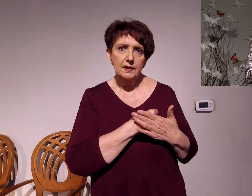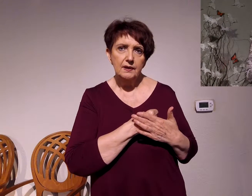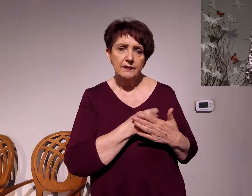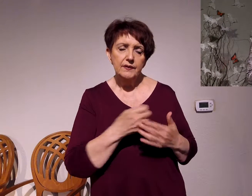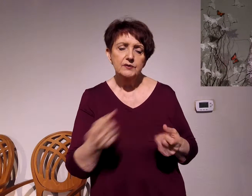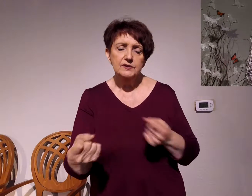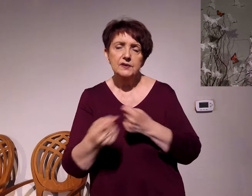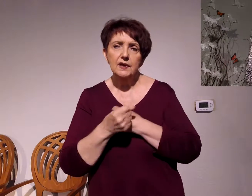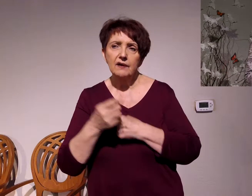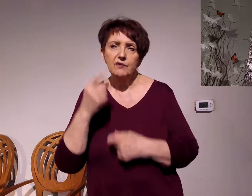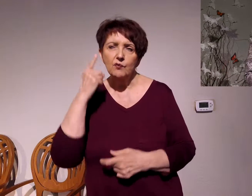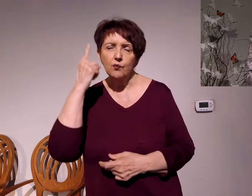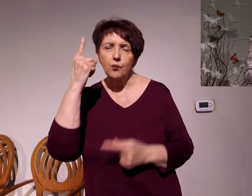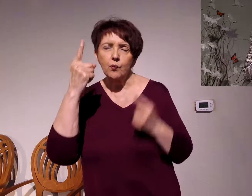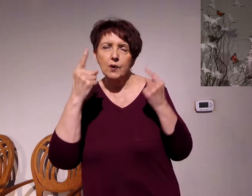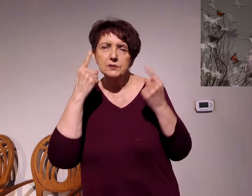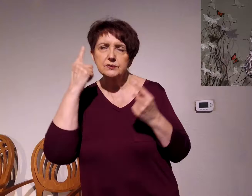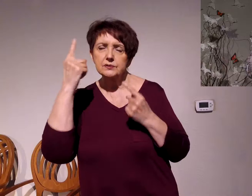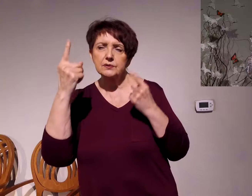love of wonder, the